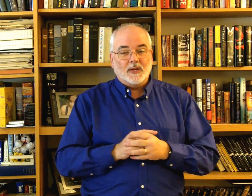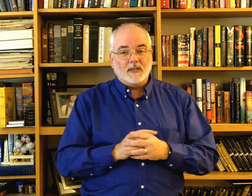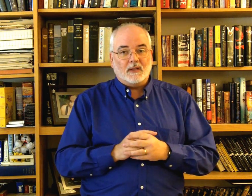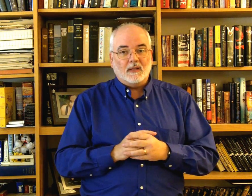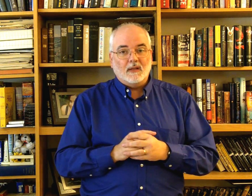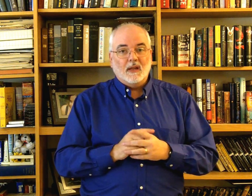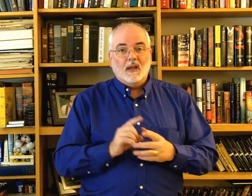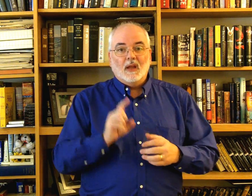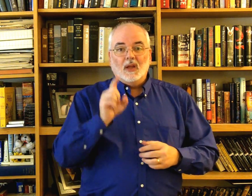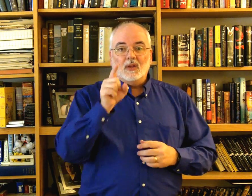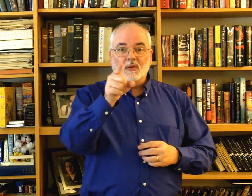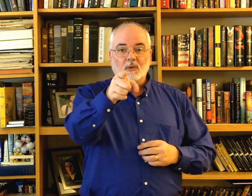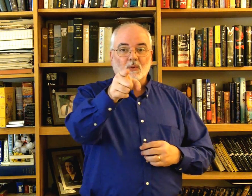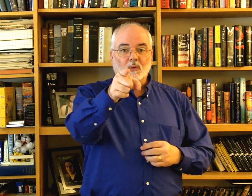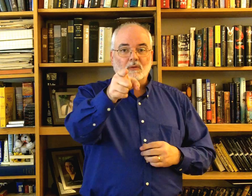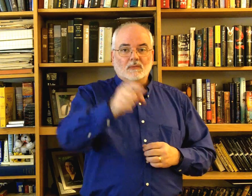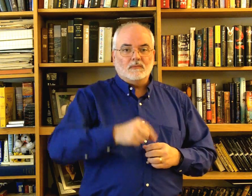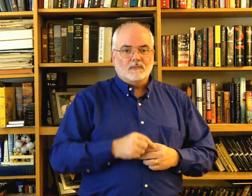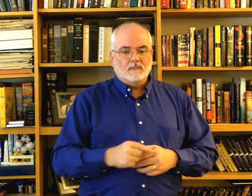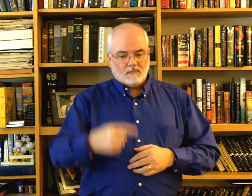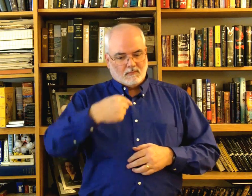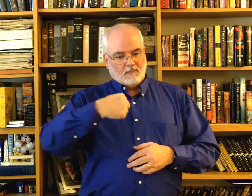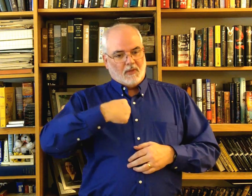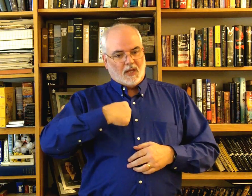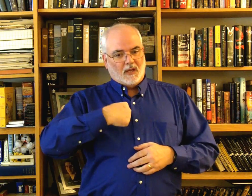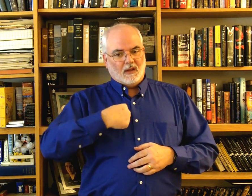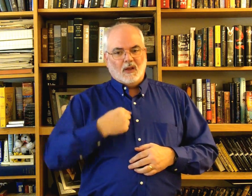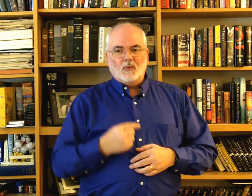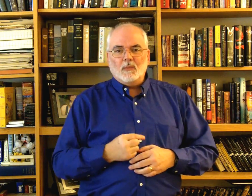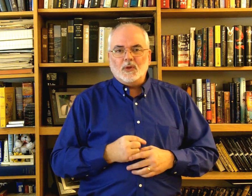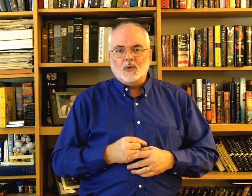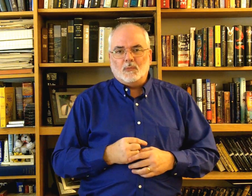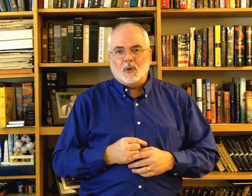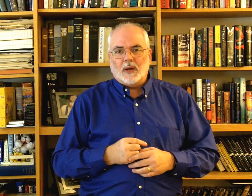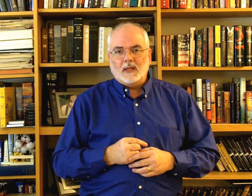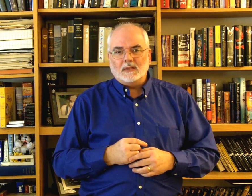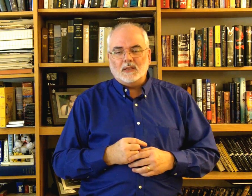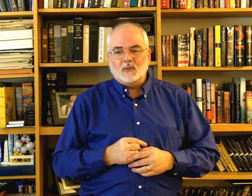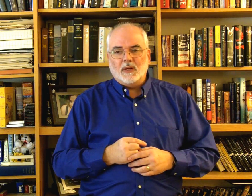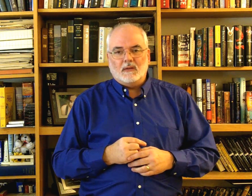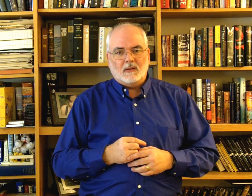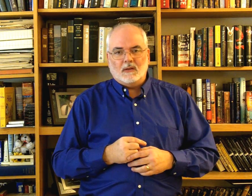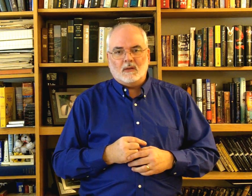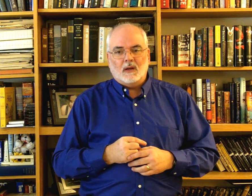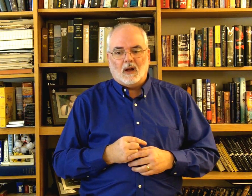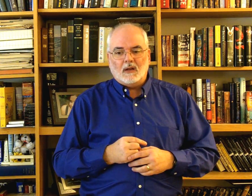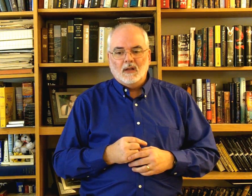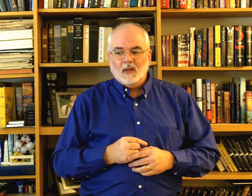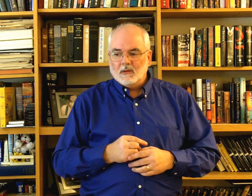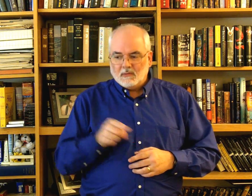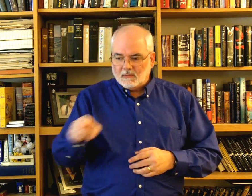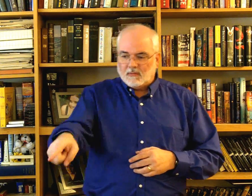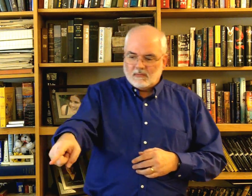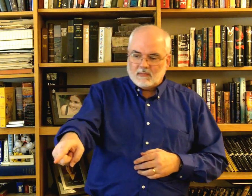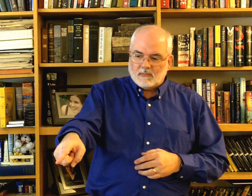easy. You, me, we've been using pronouns since we couldn't talk. You